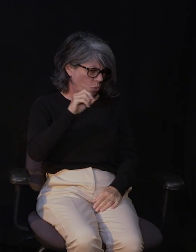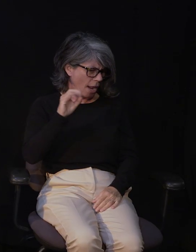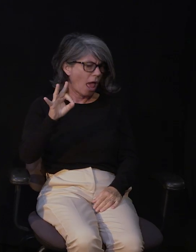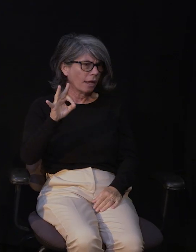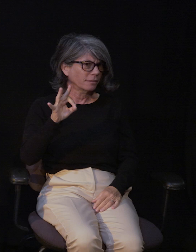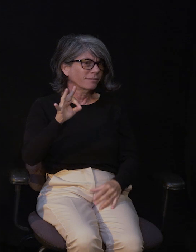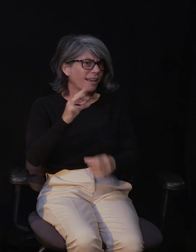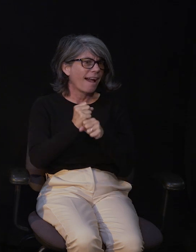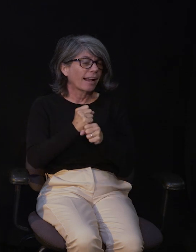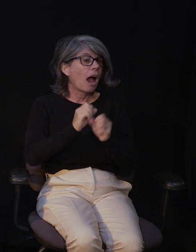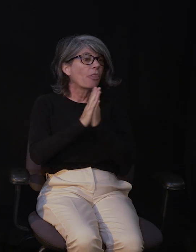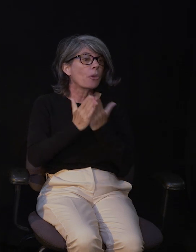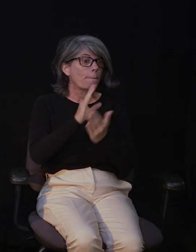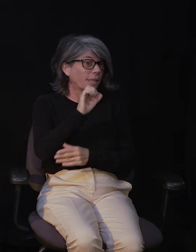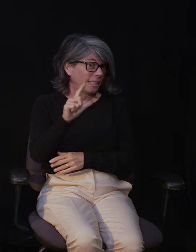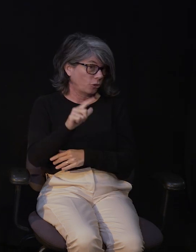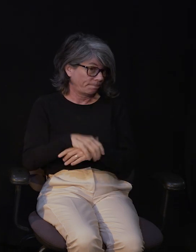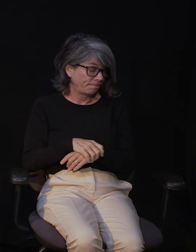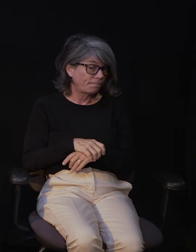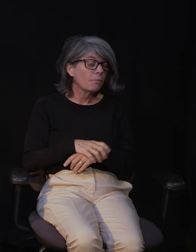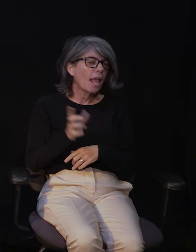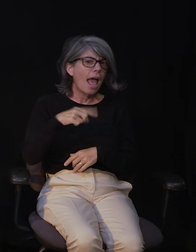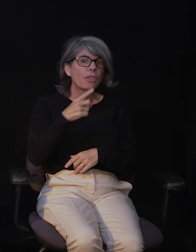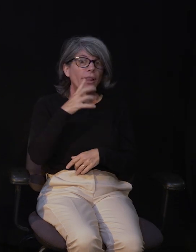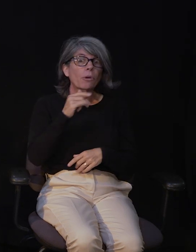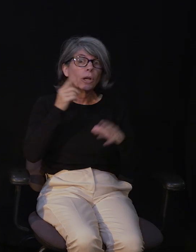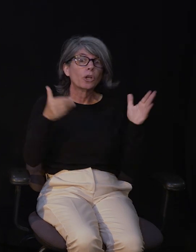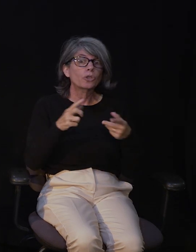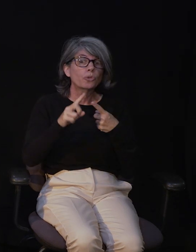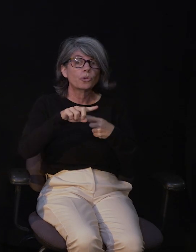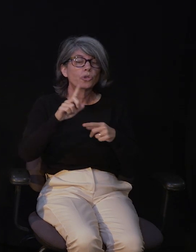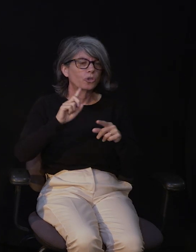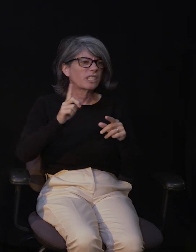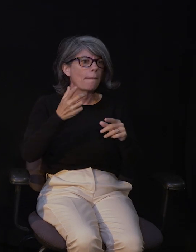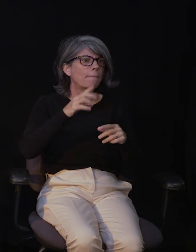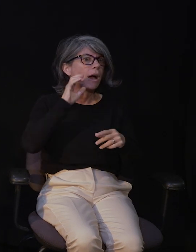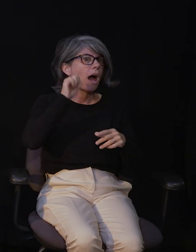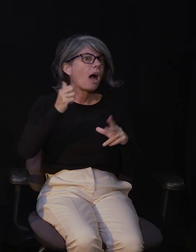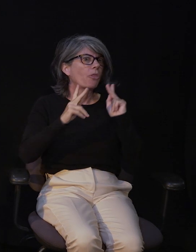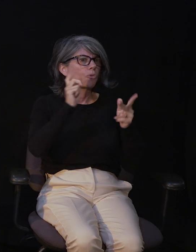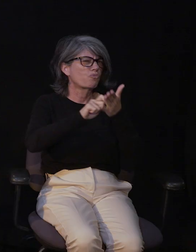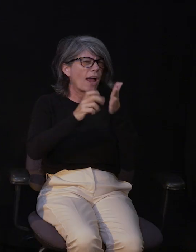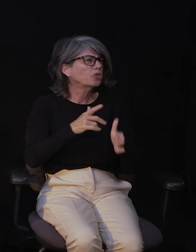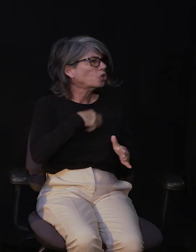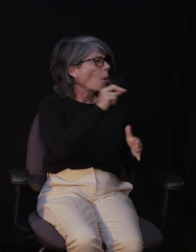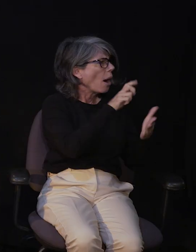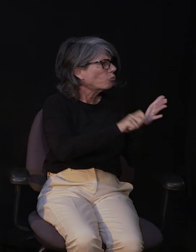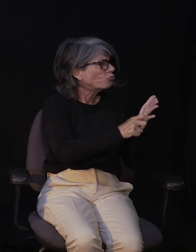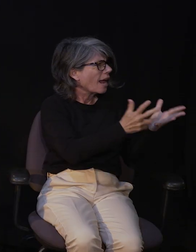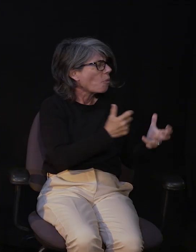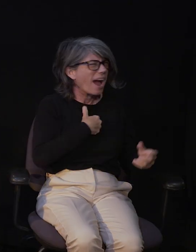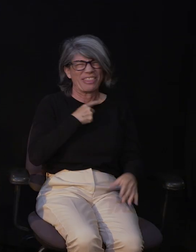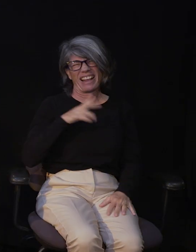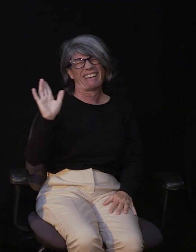2009, I got the book deal, and they're like, we're going to introduce you to some ghostwriters. I'm like, oh, no, I want to write it. They're like,